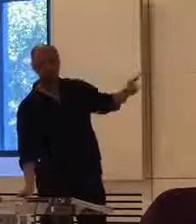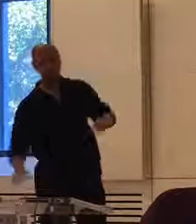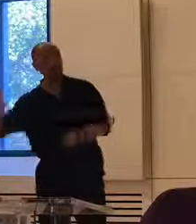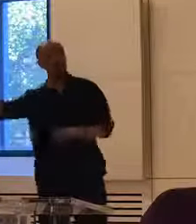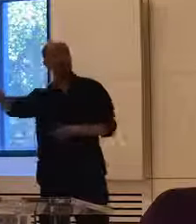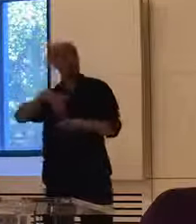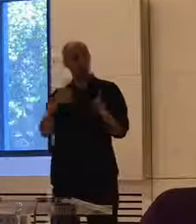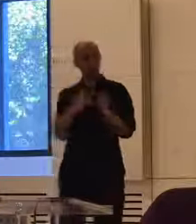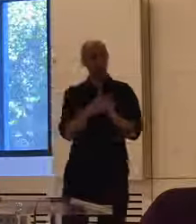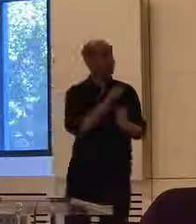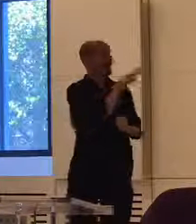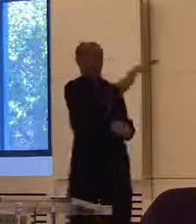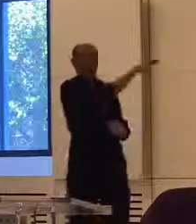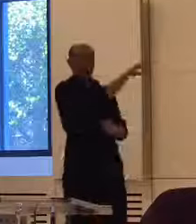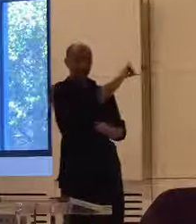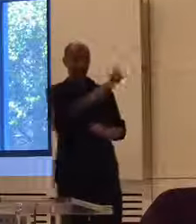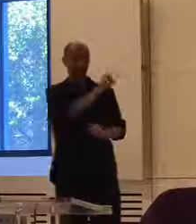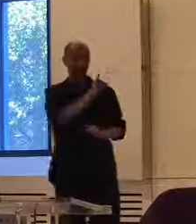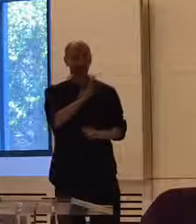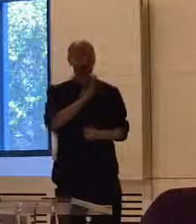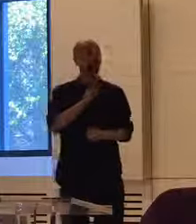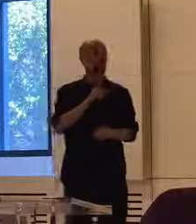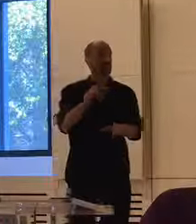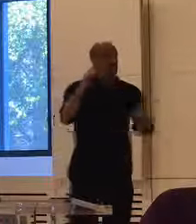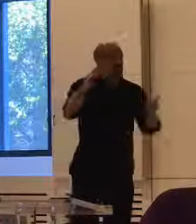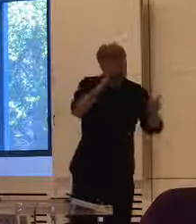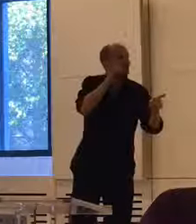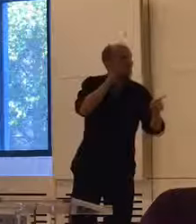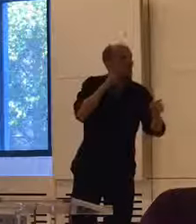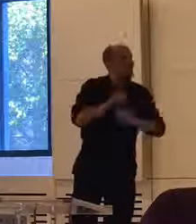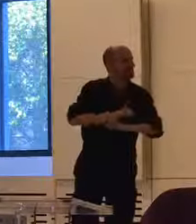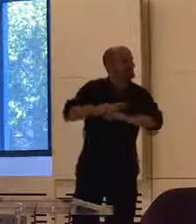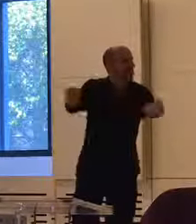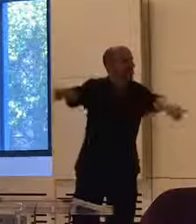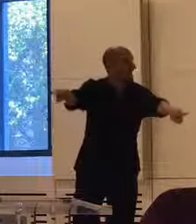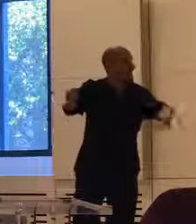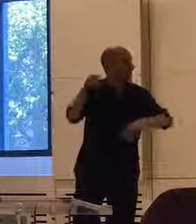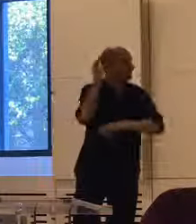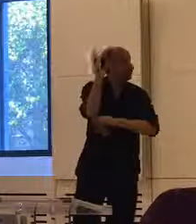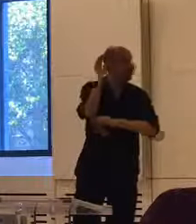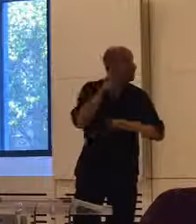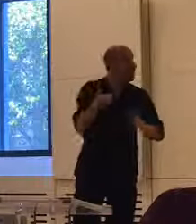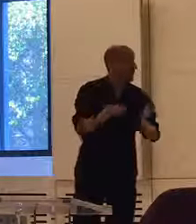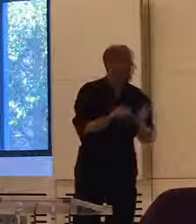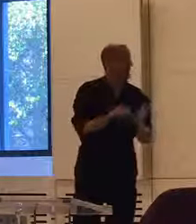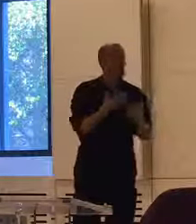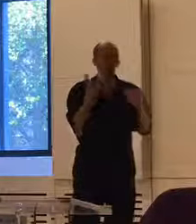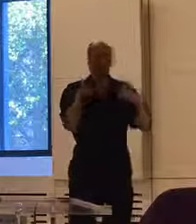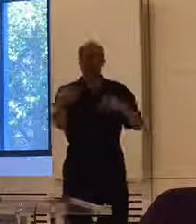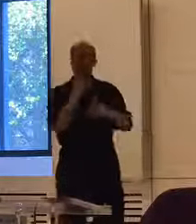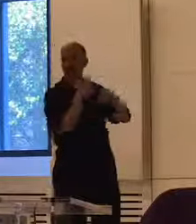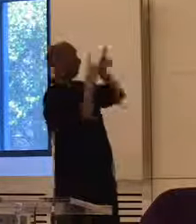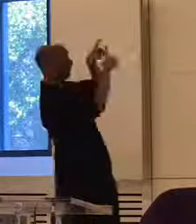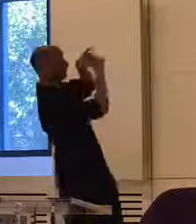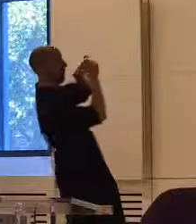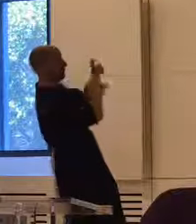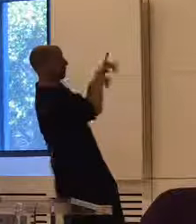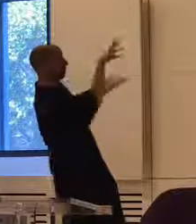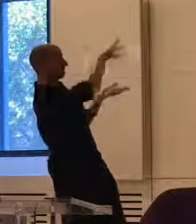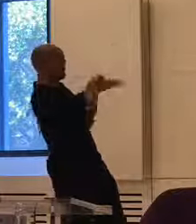So that's the link. All those papers are in this link. I think maybe Paula can send it out, maybe, if, you know, or you